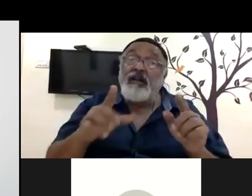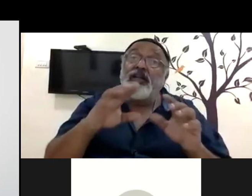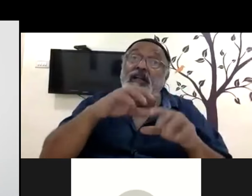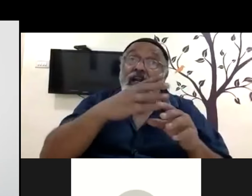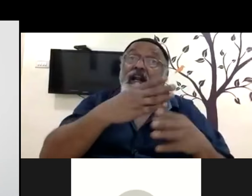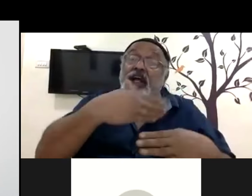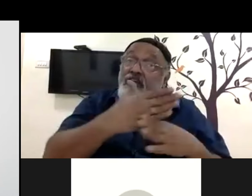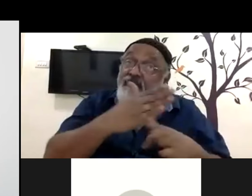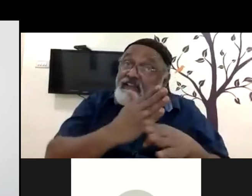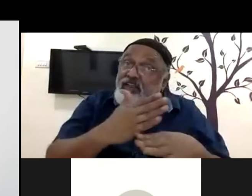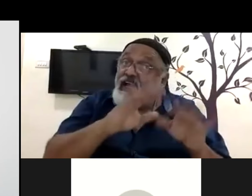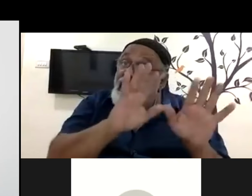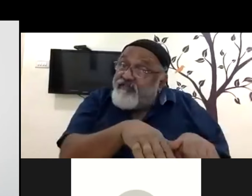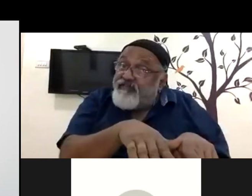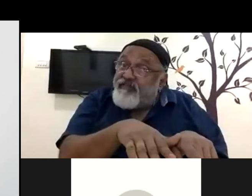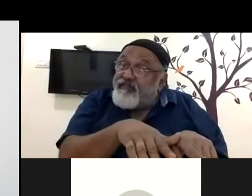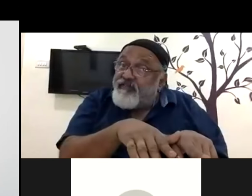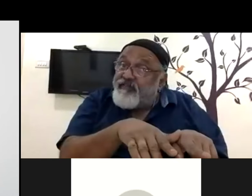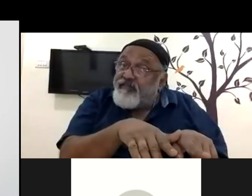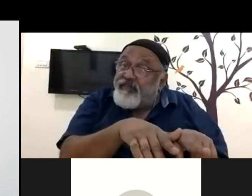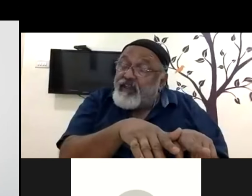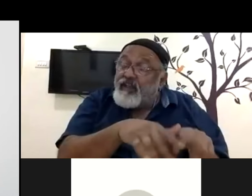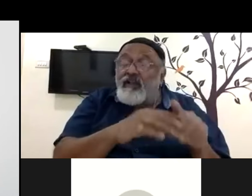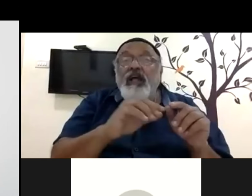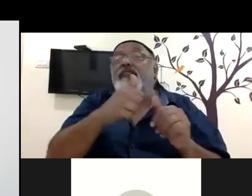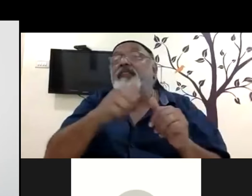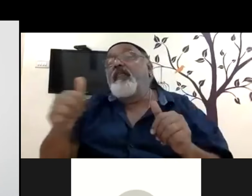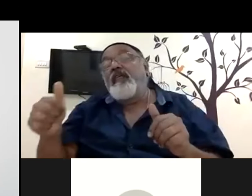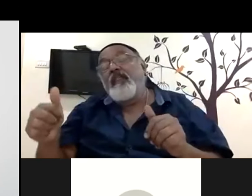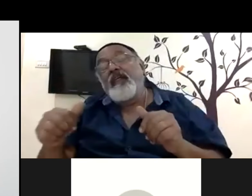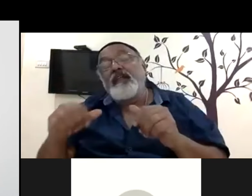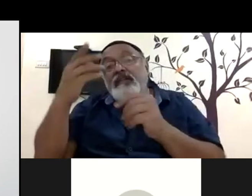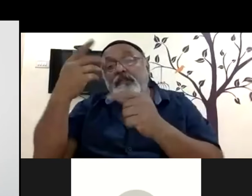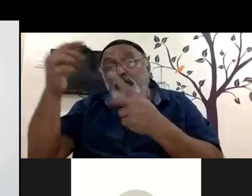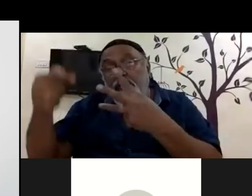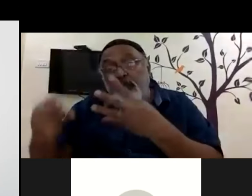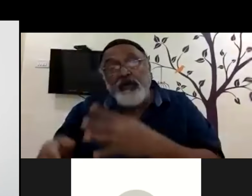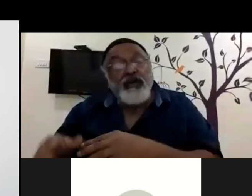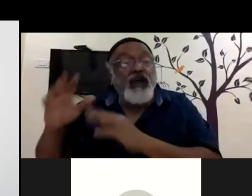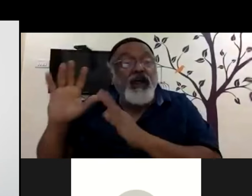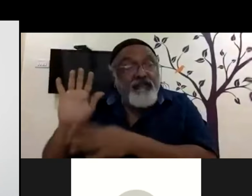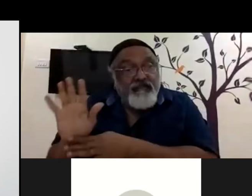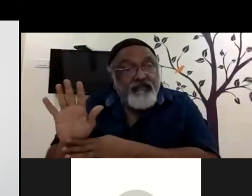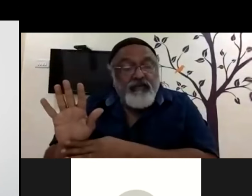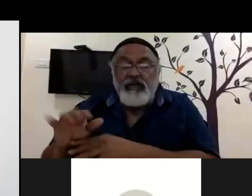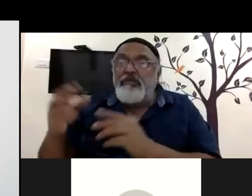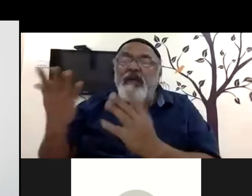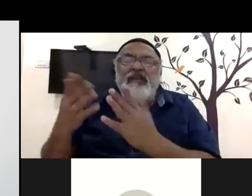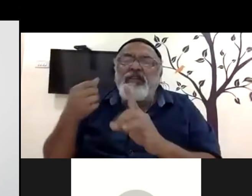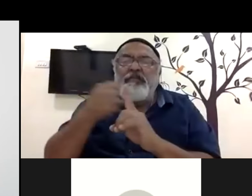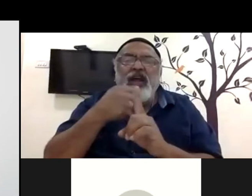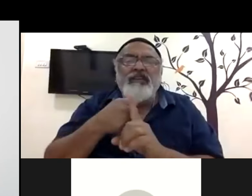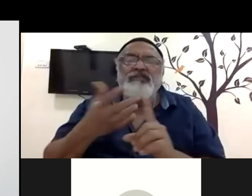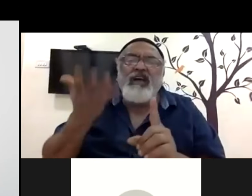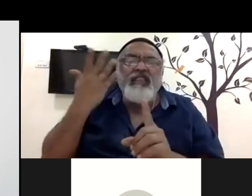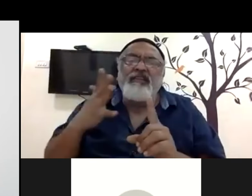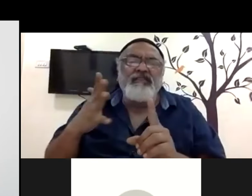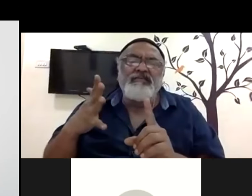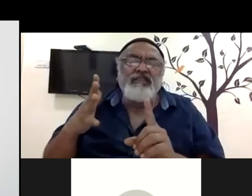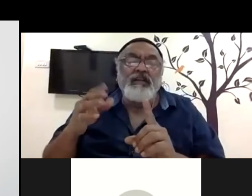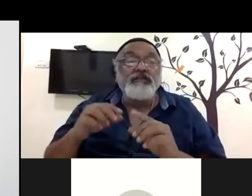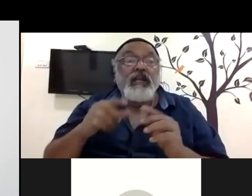assuming that all the other factors might not play a very significant role. I can then find out the impact